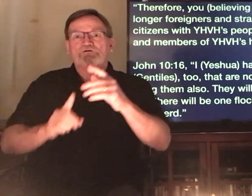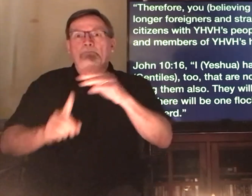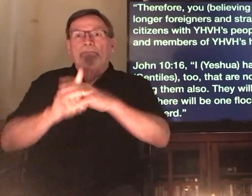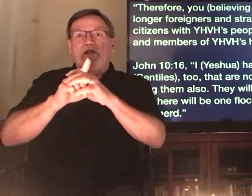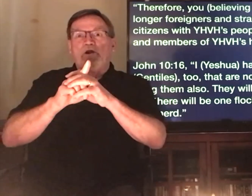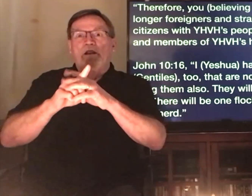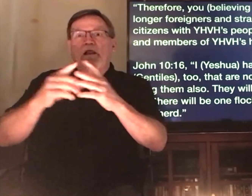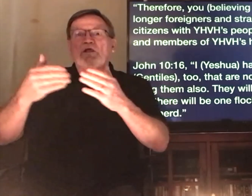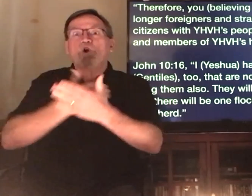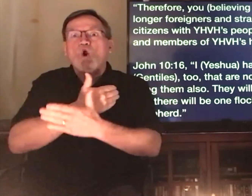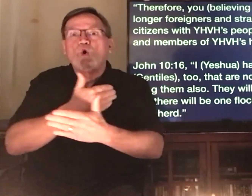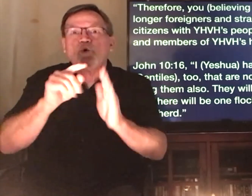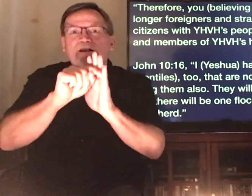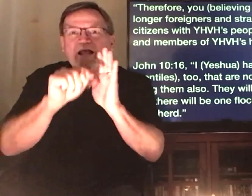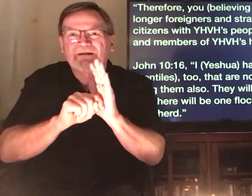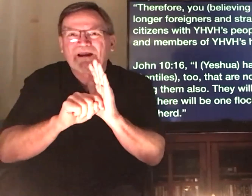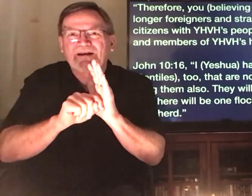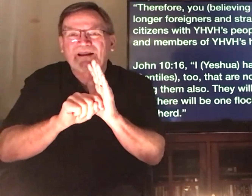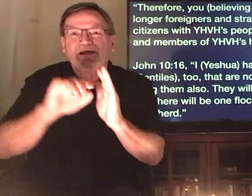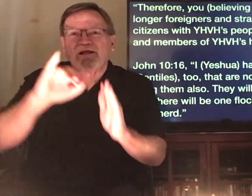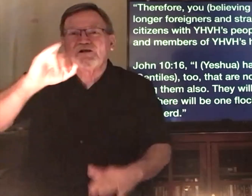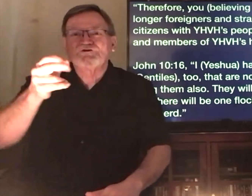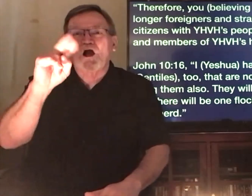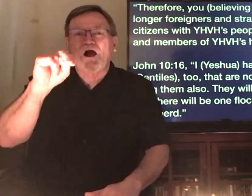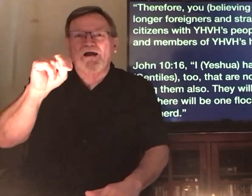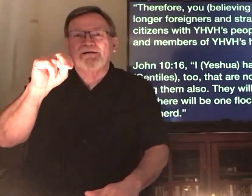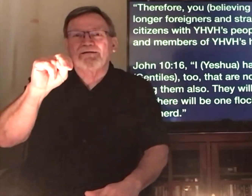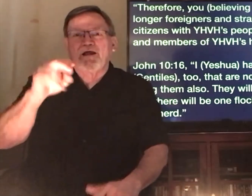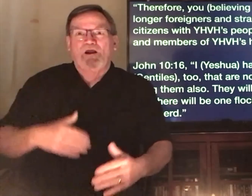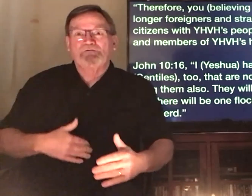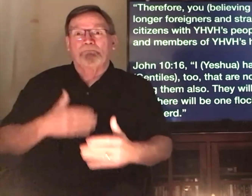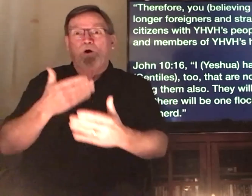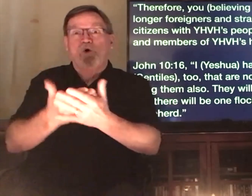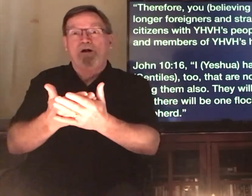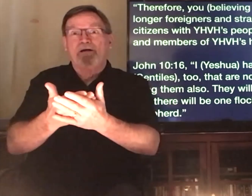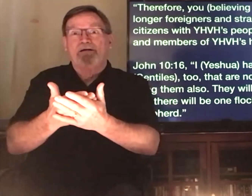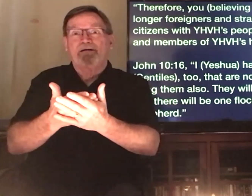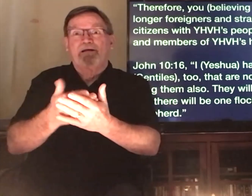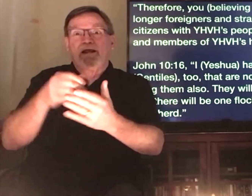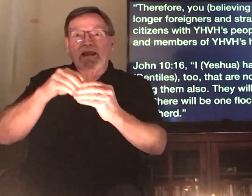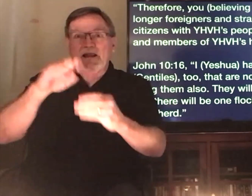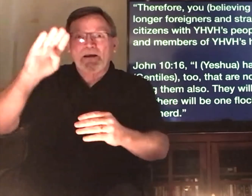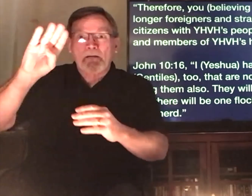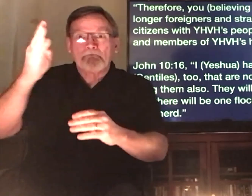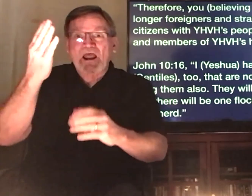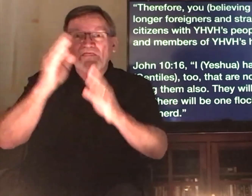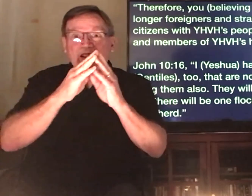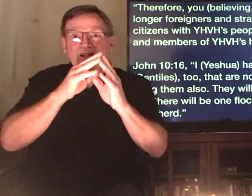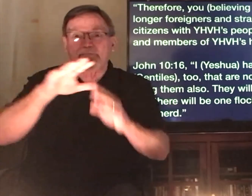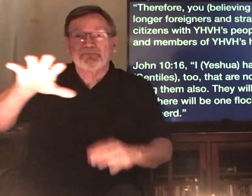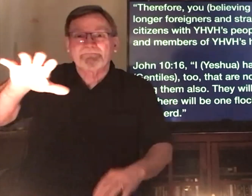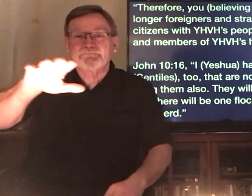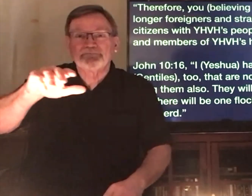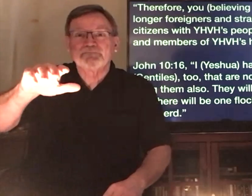but near his purpose, what? To create one new